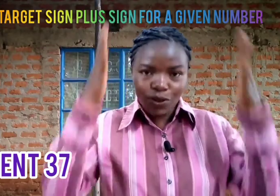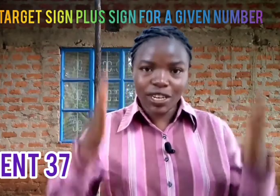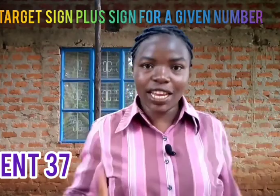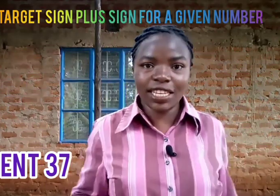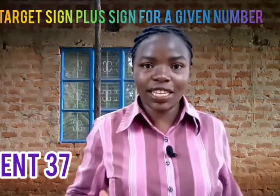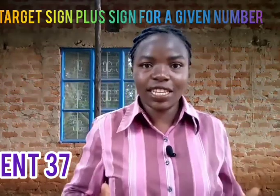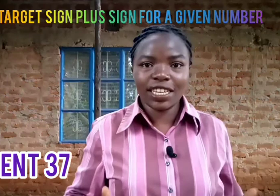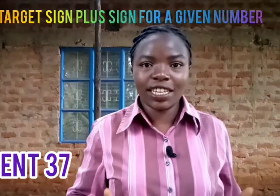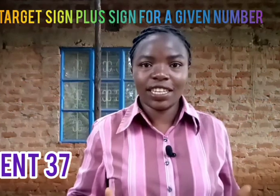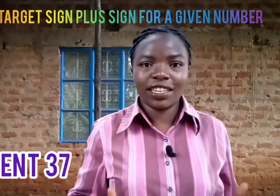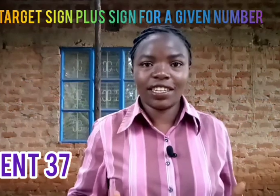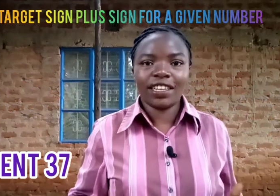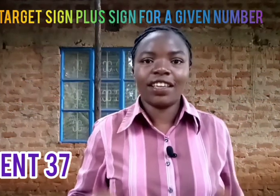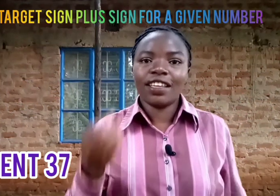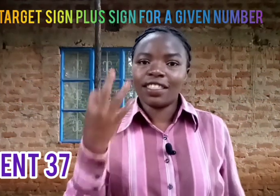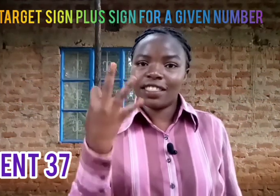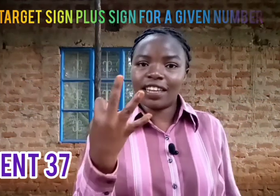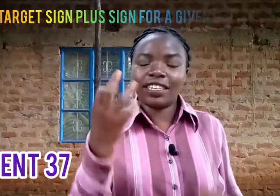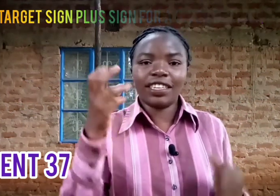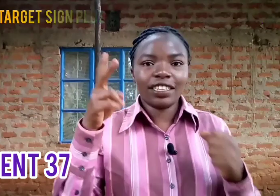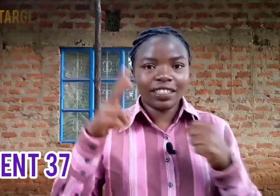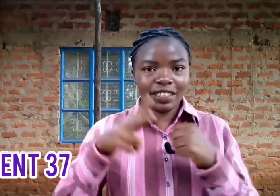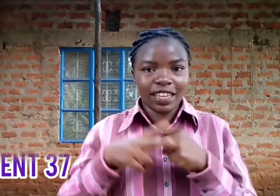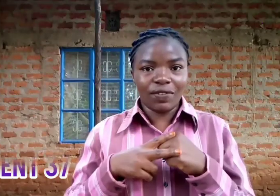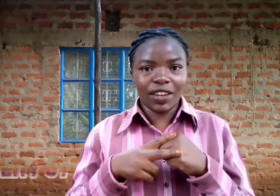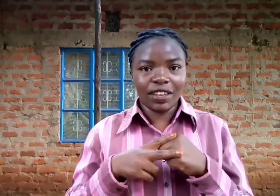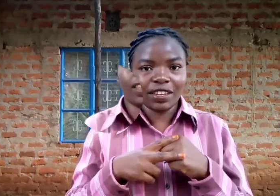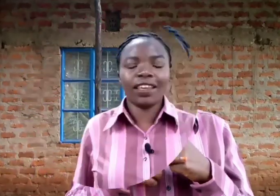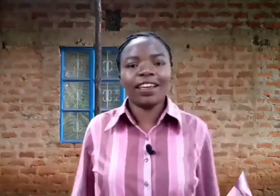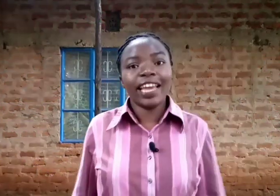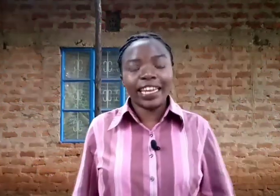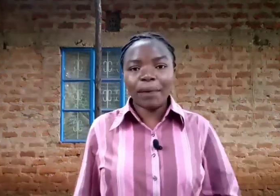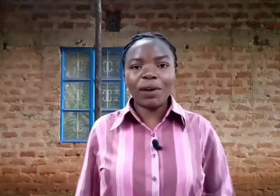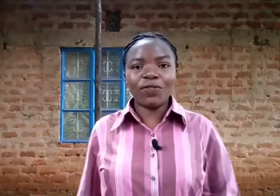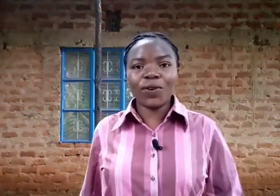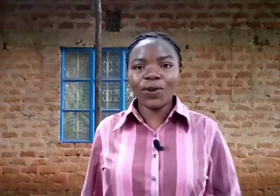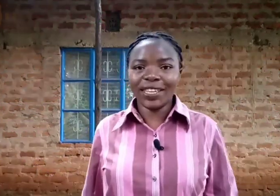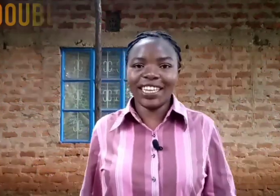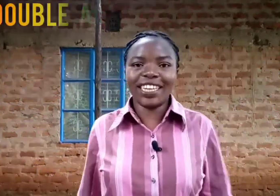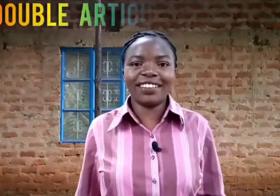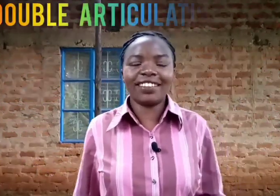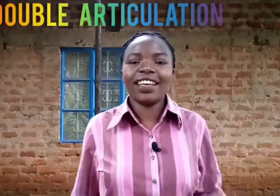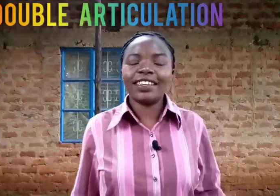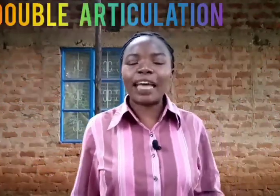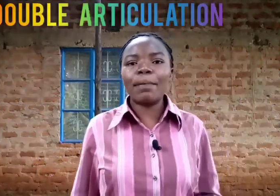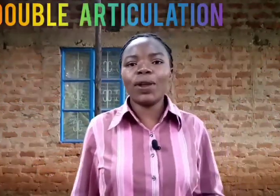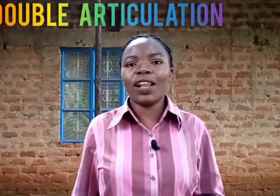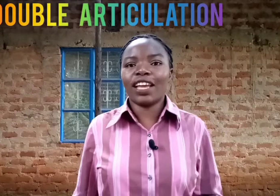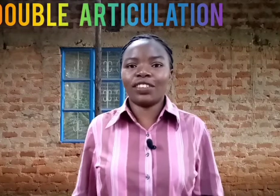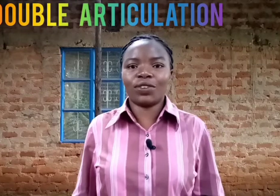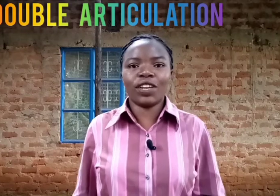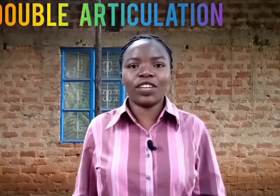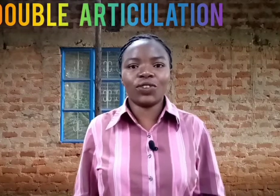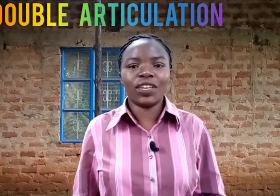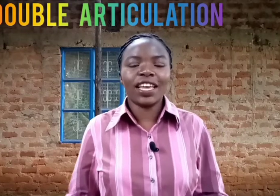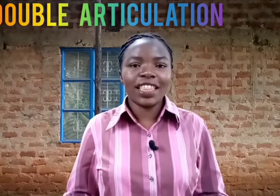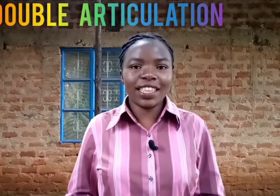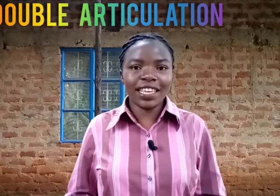Student 37. Number four is double articulation. This